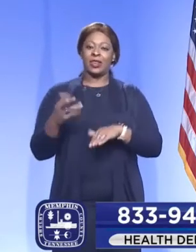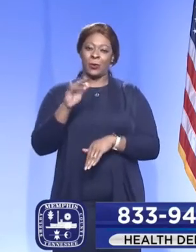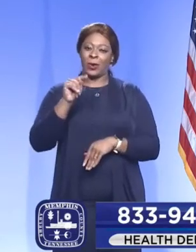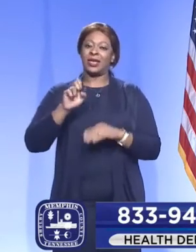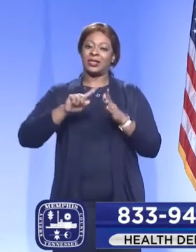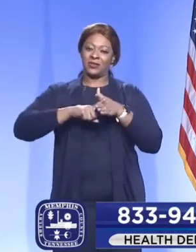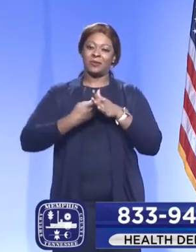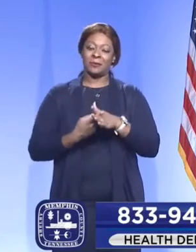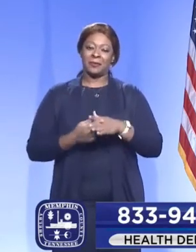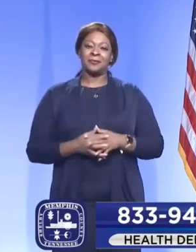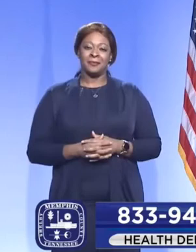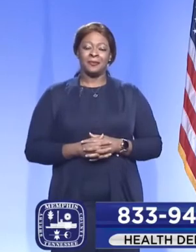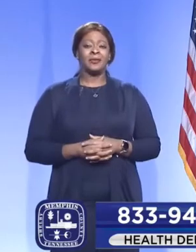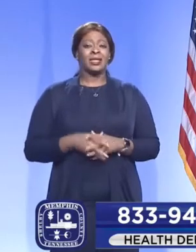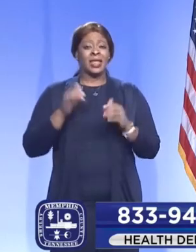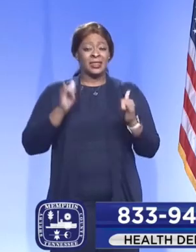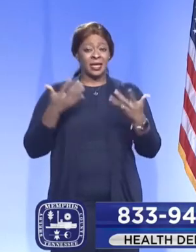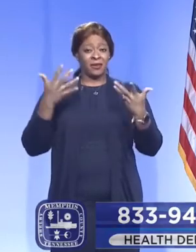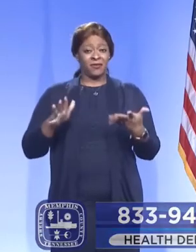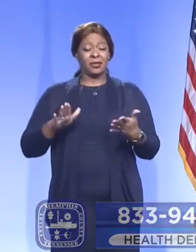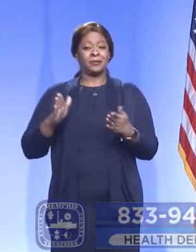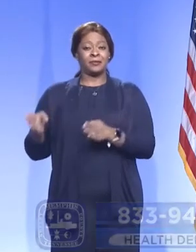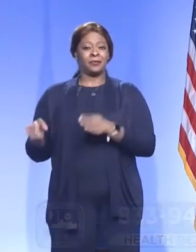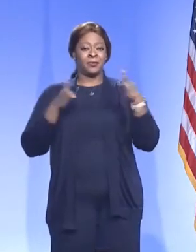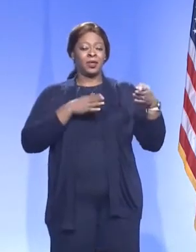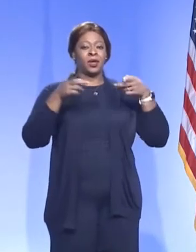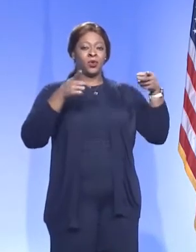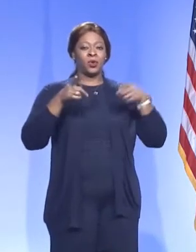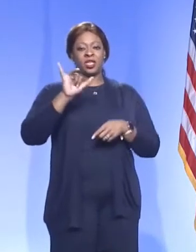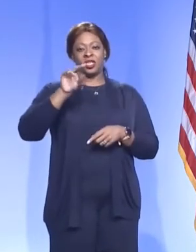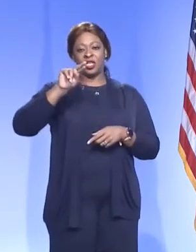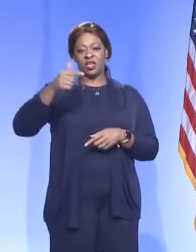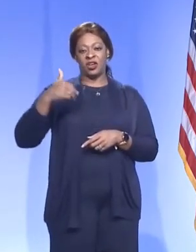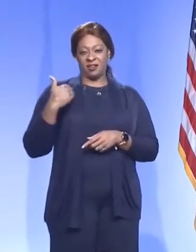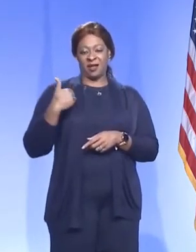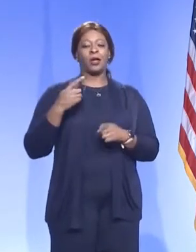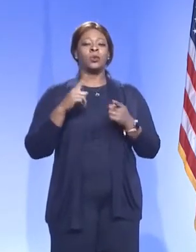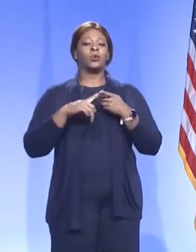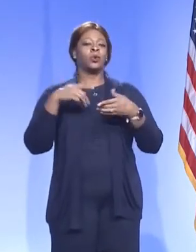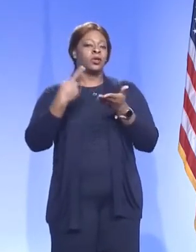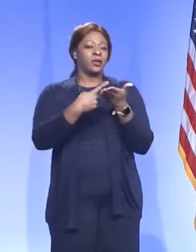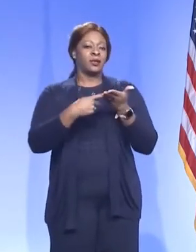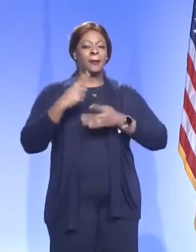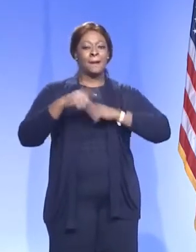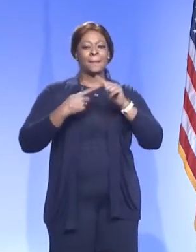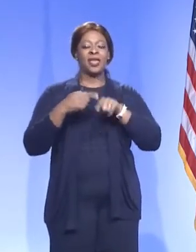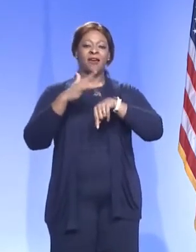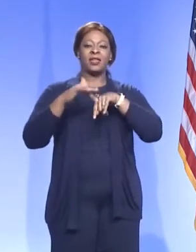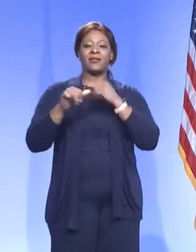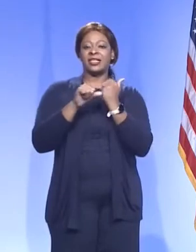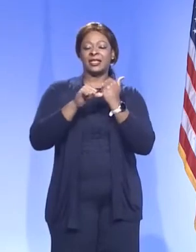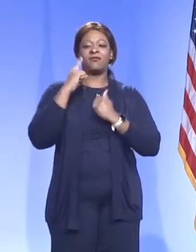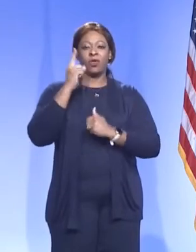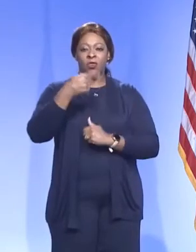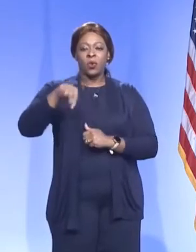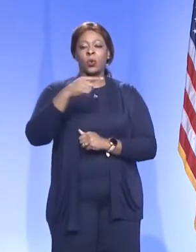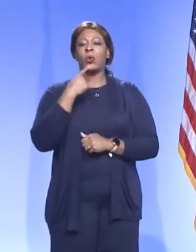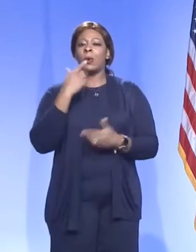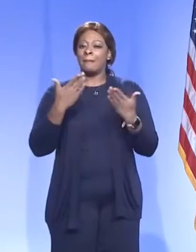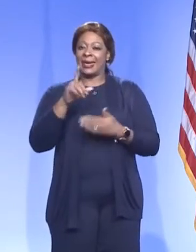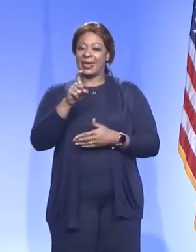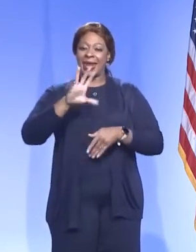of age or older. So I want to emphasize there that you don't have to be very old in order to be at an increased